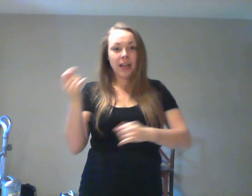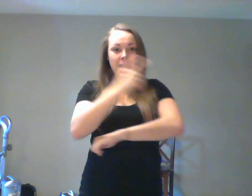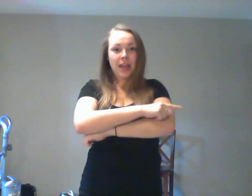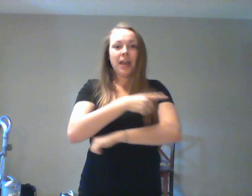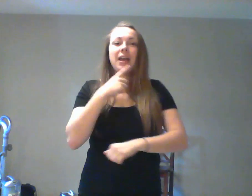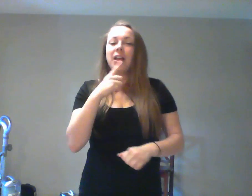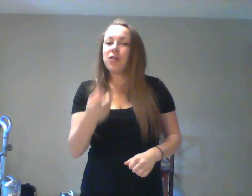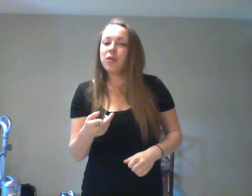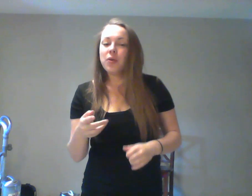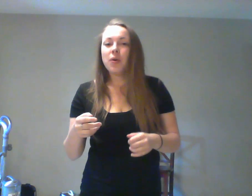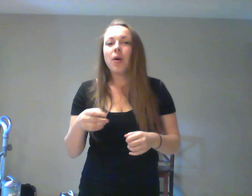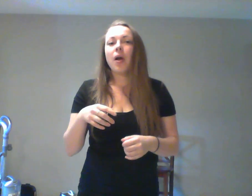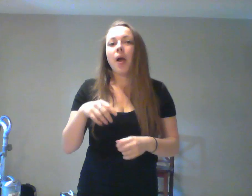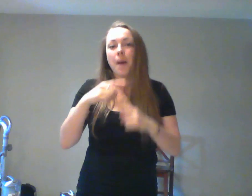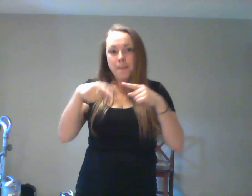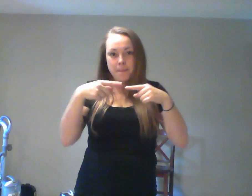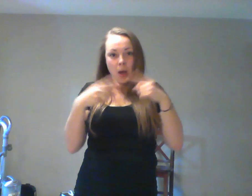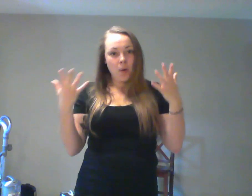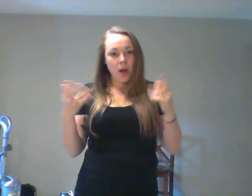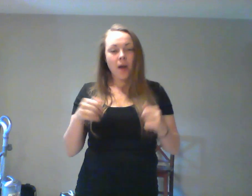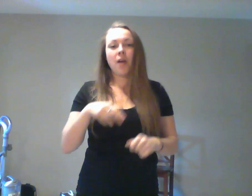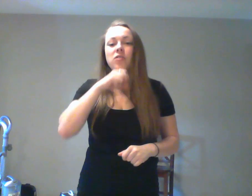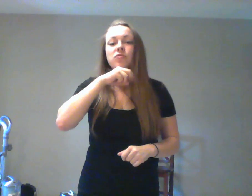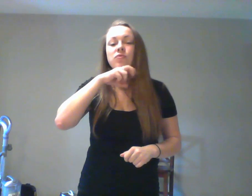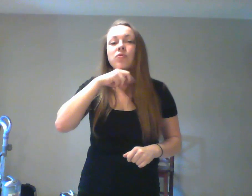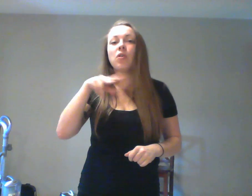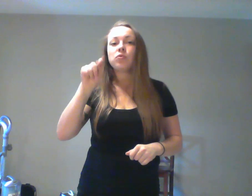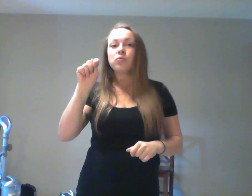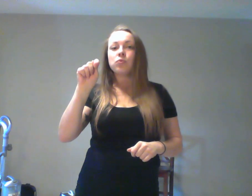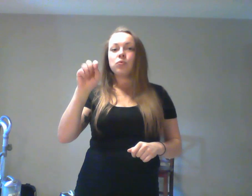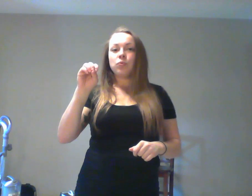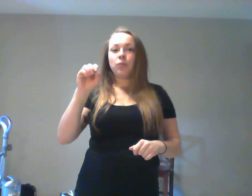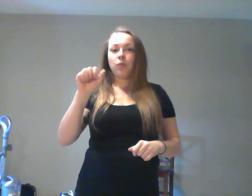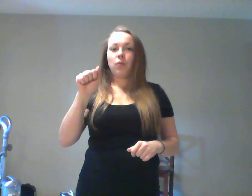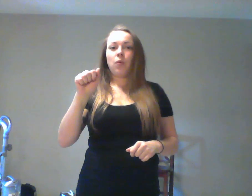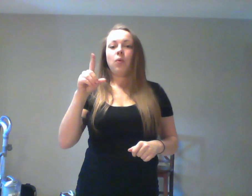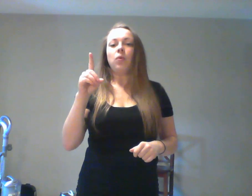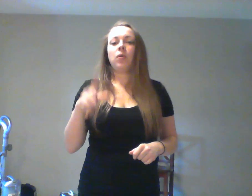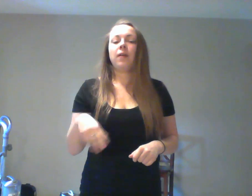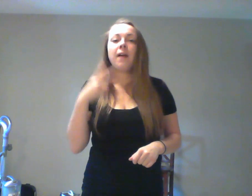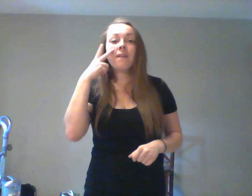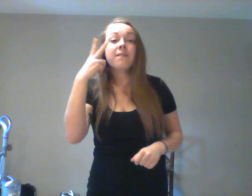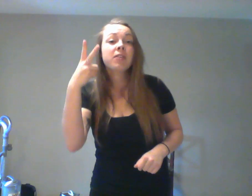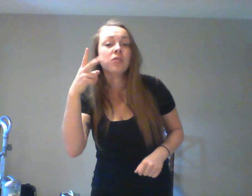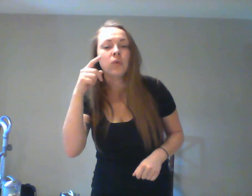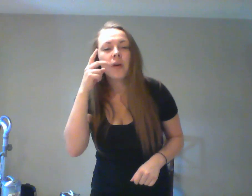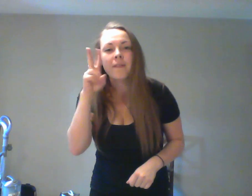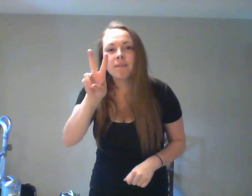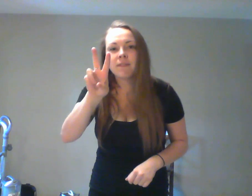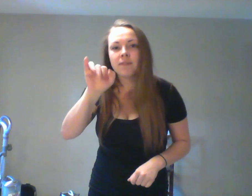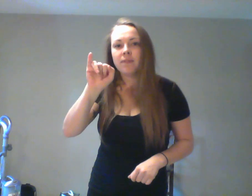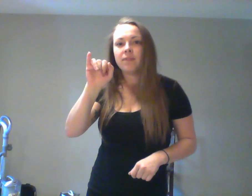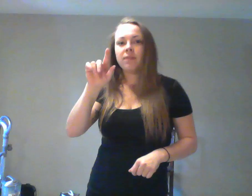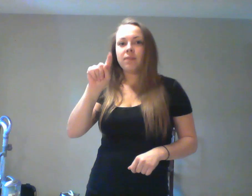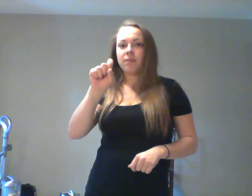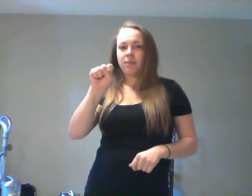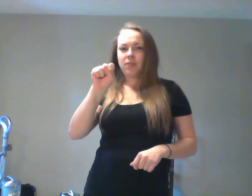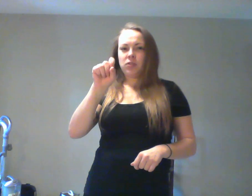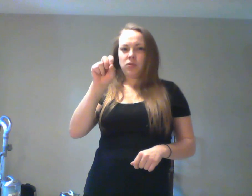your job is to do a little bit of visual thinking. Raise your hand if you can refresh my mind about what visual thinking means.